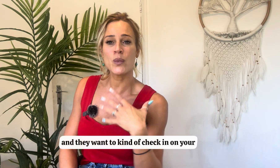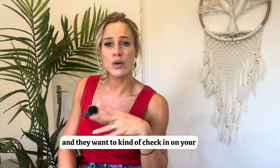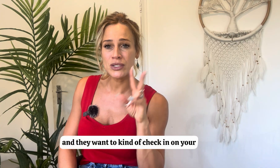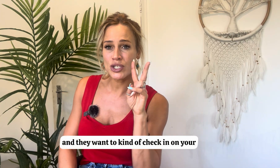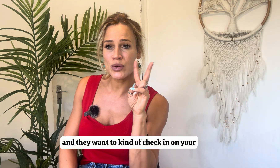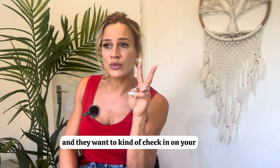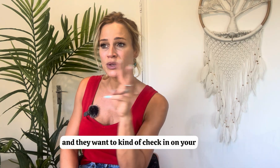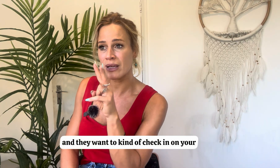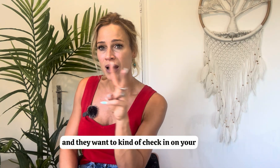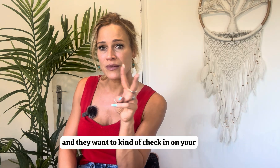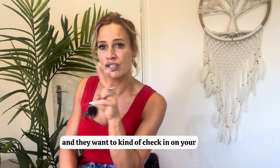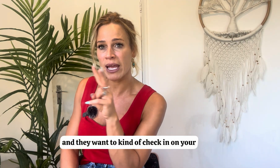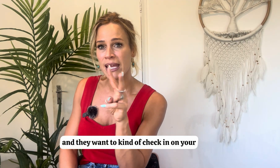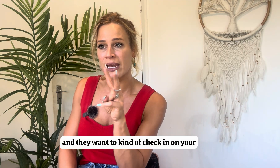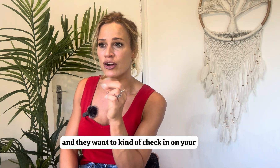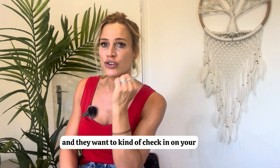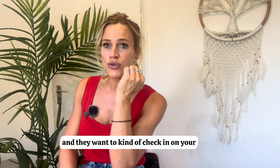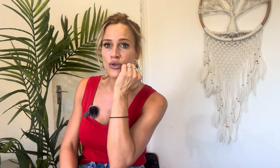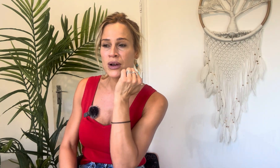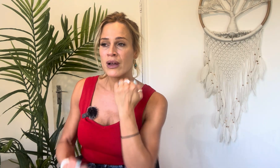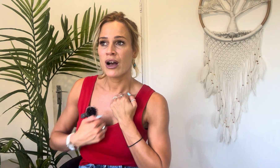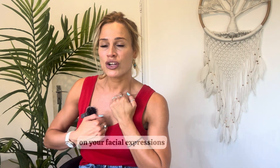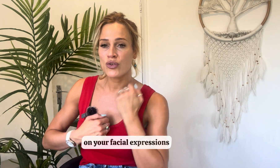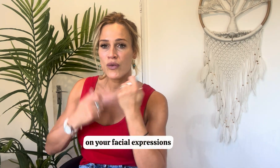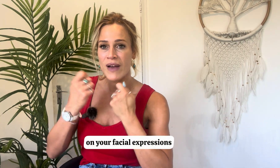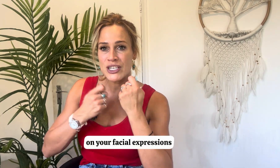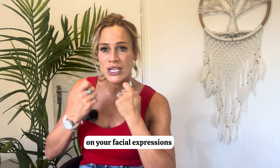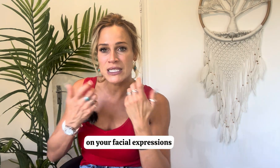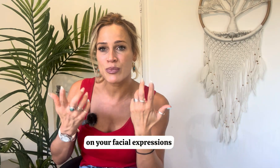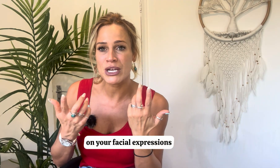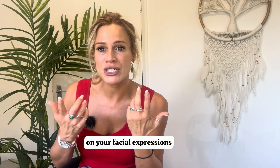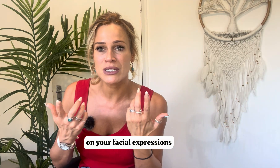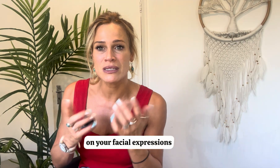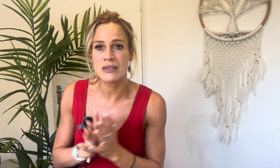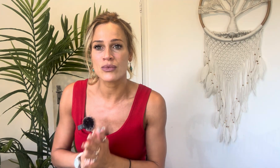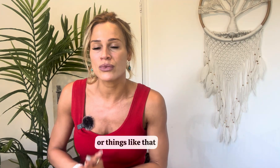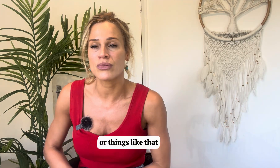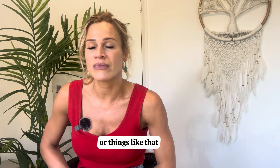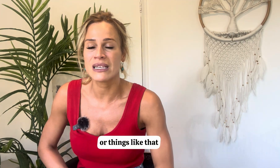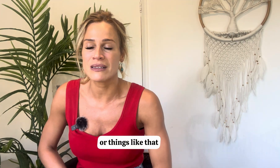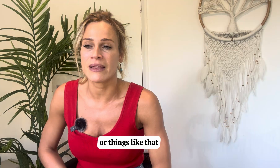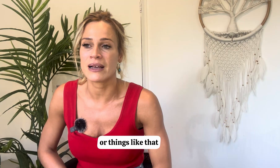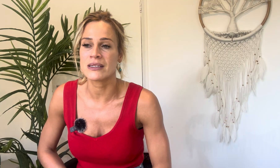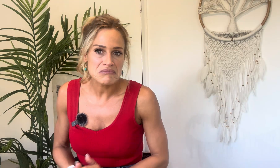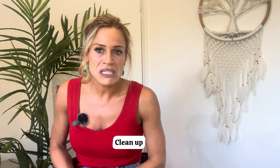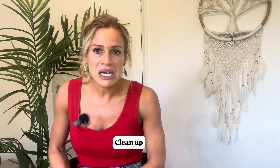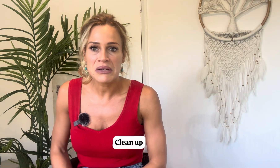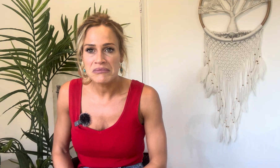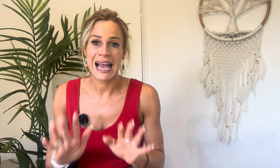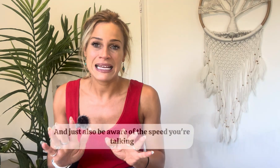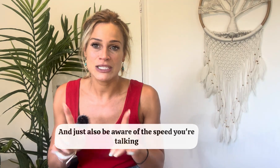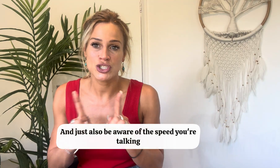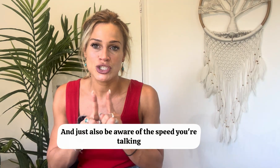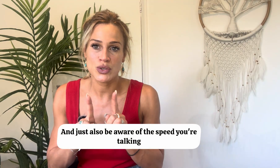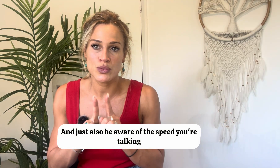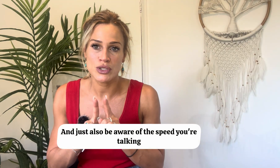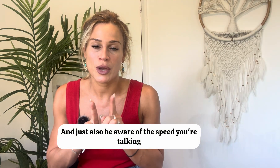want to kind of check in on your facial expressions or things like that, you know. And just also